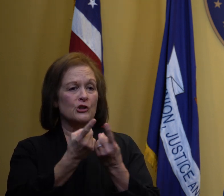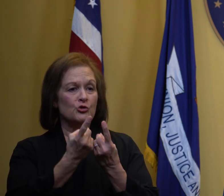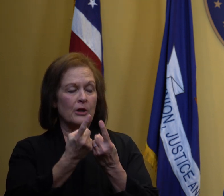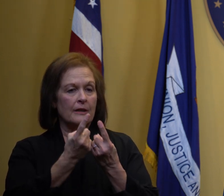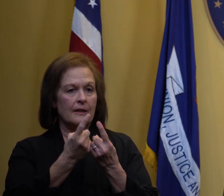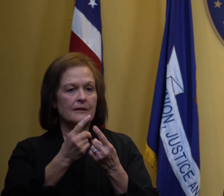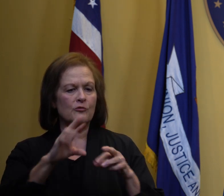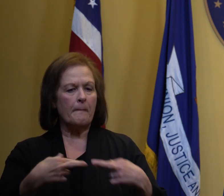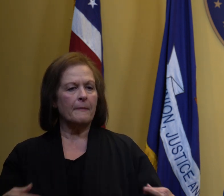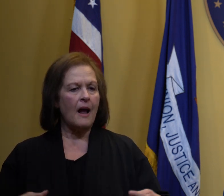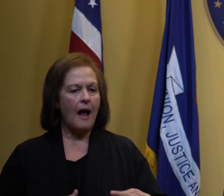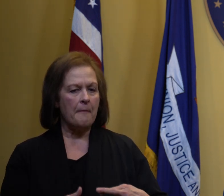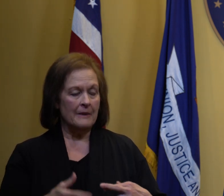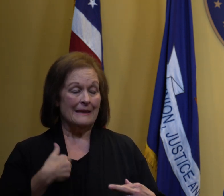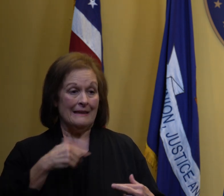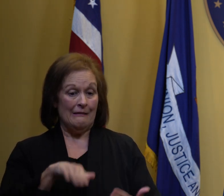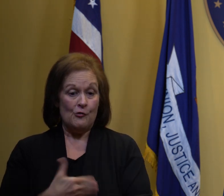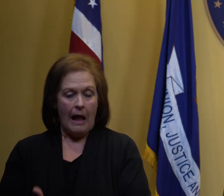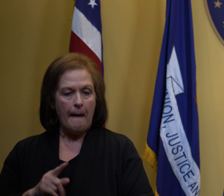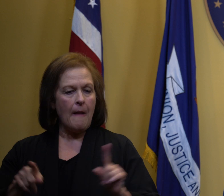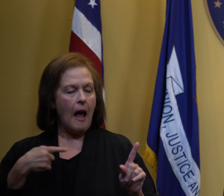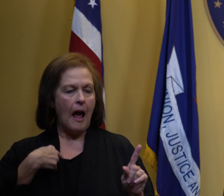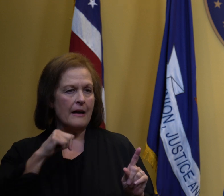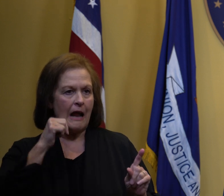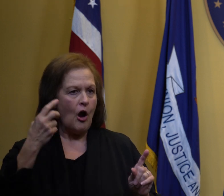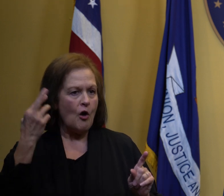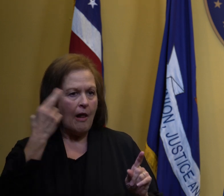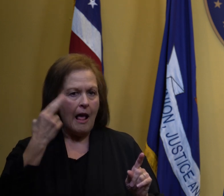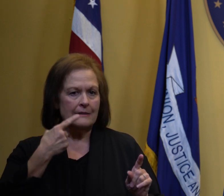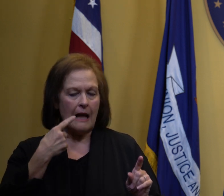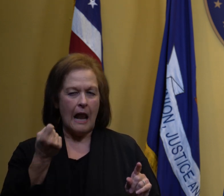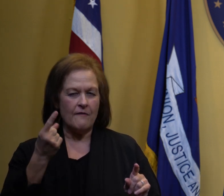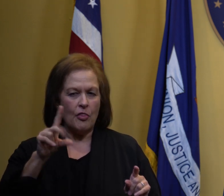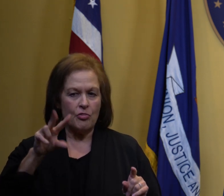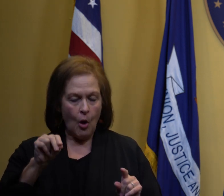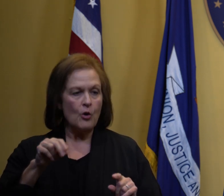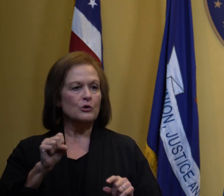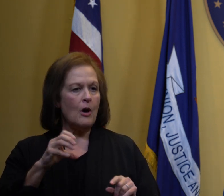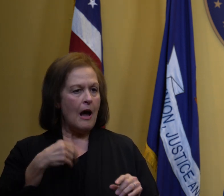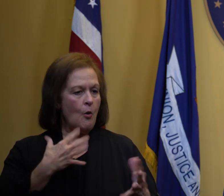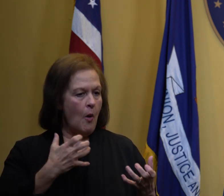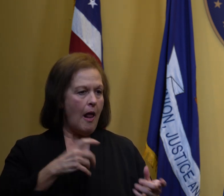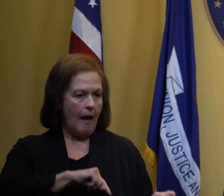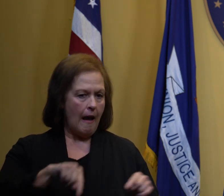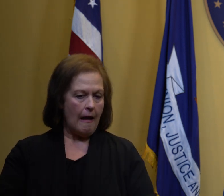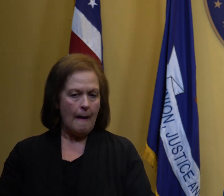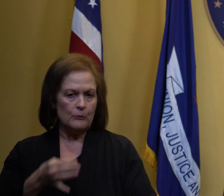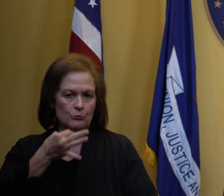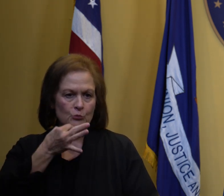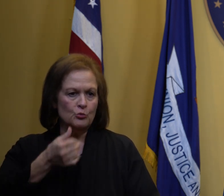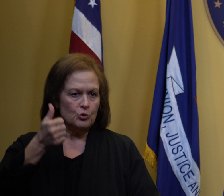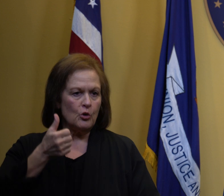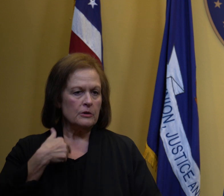over there, and I made it in, but I didn't realize they said 11:30, so I wanted to come out sooner than that. So I